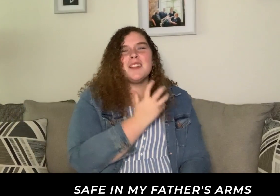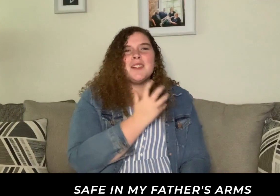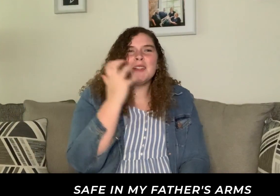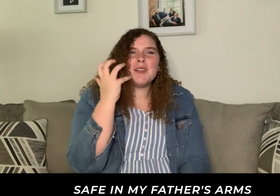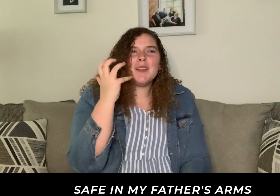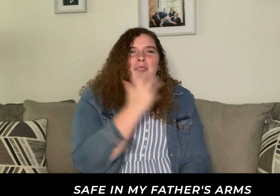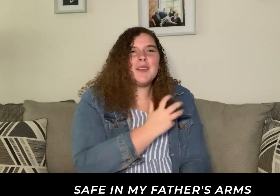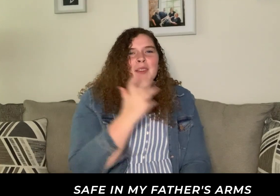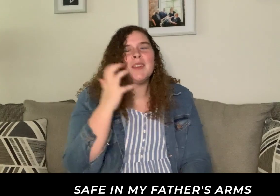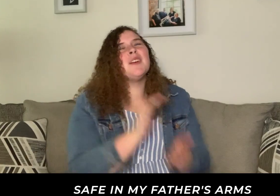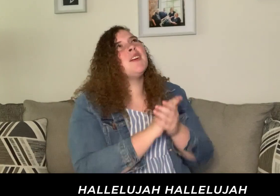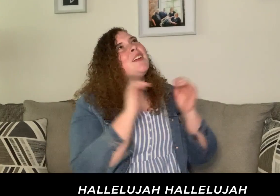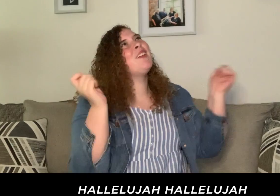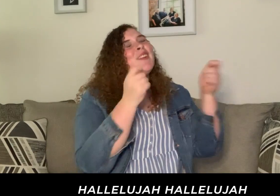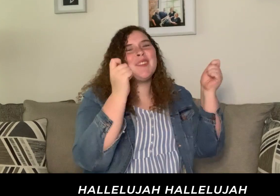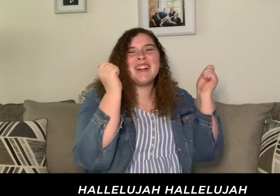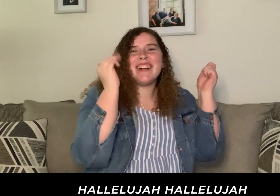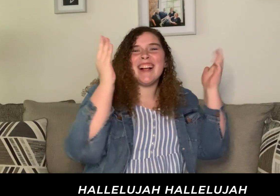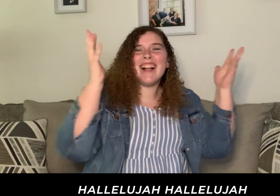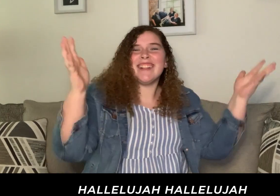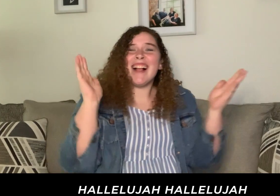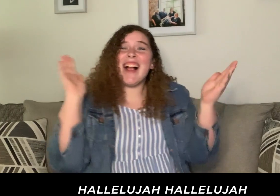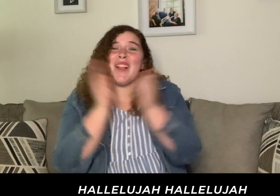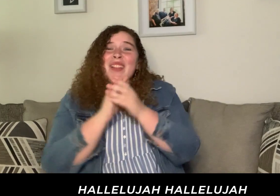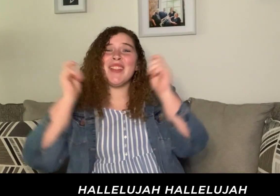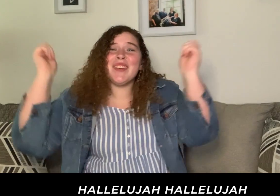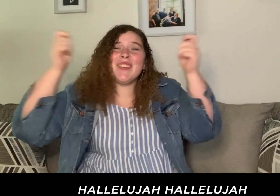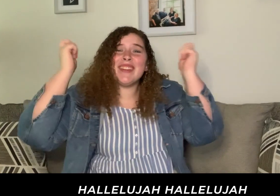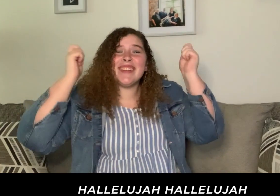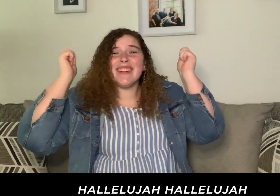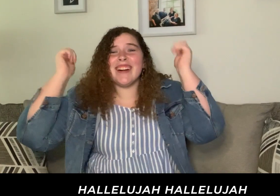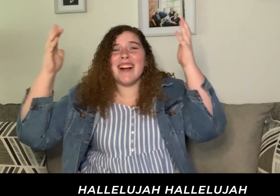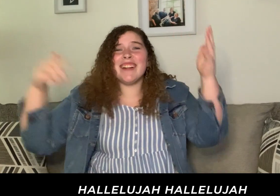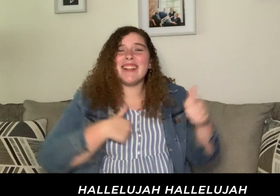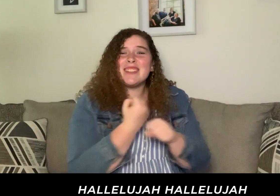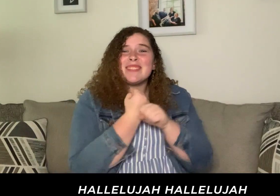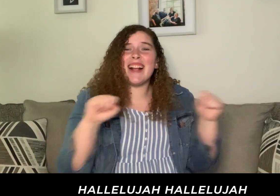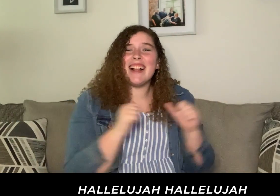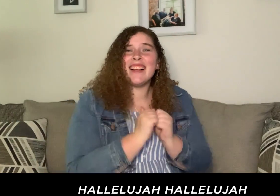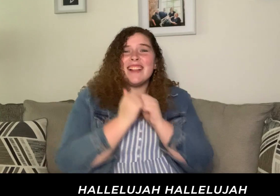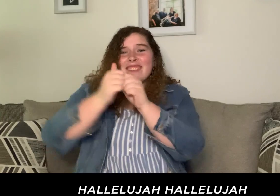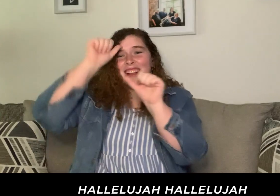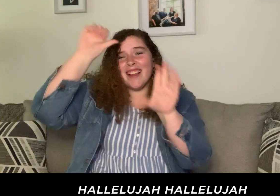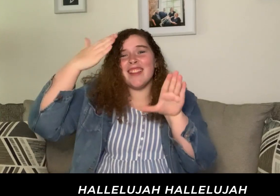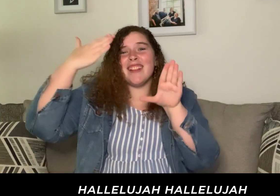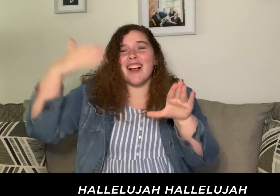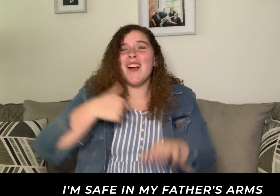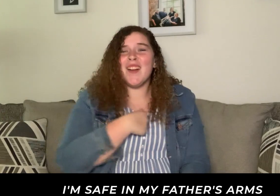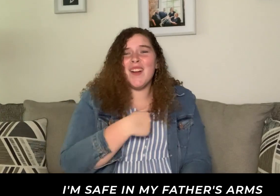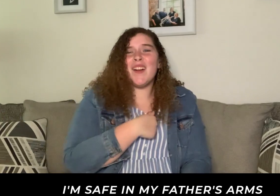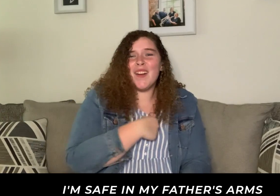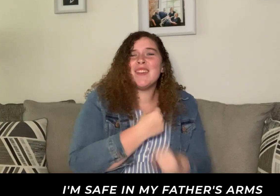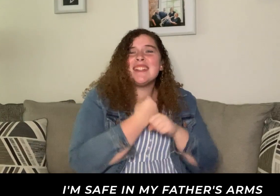arms Oh-oh-oh Hallelujah, hallelujah I'm